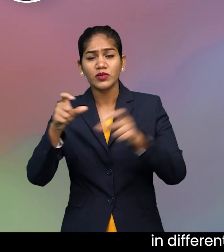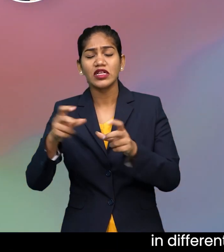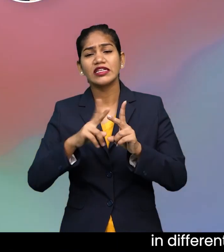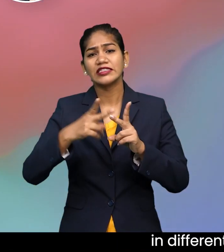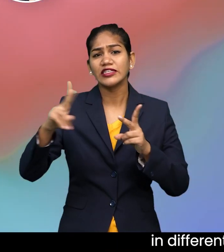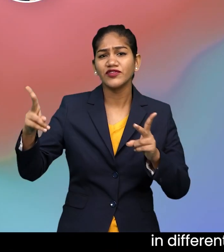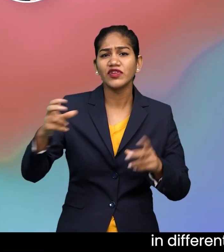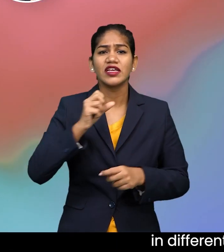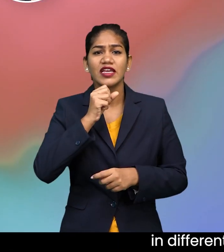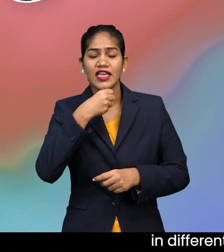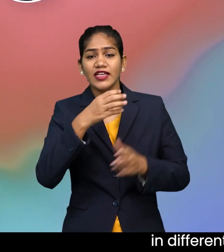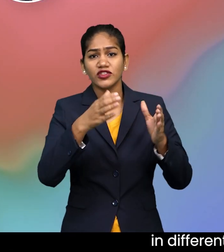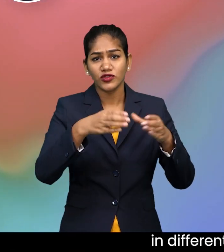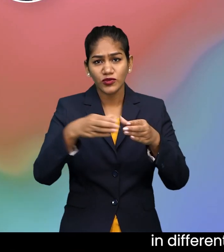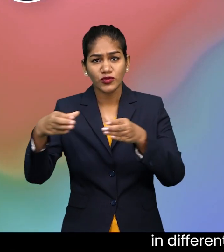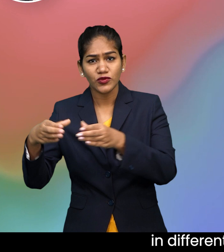a country,